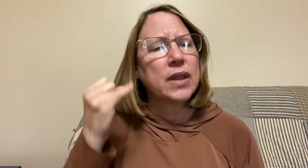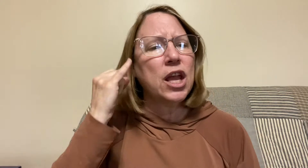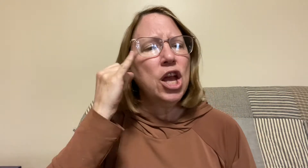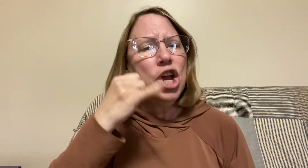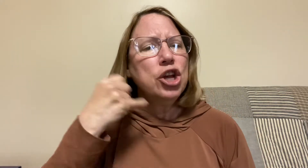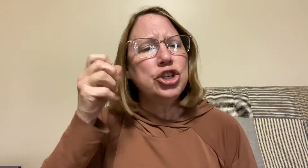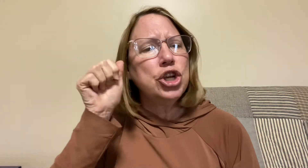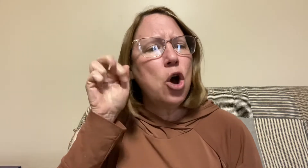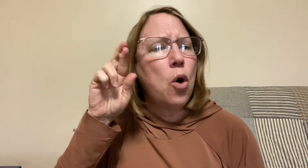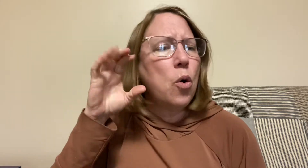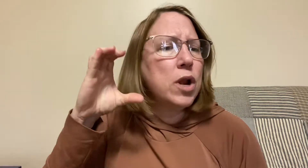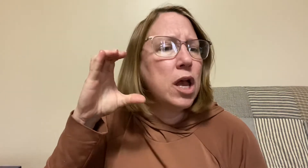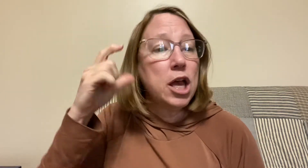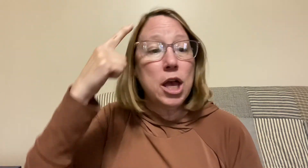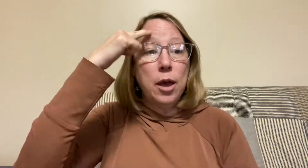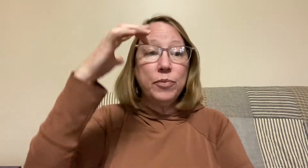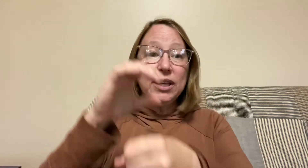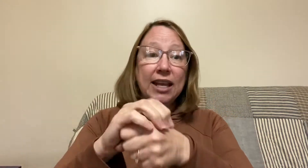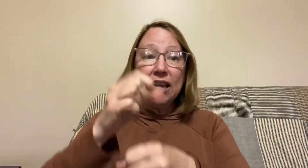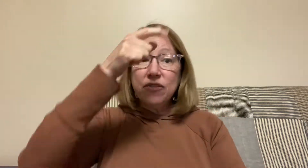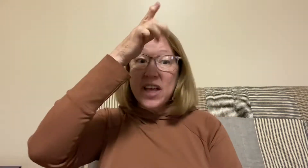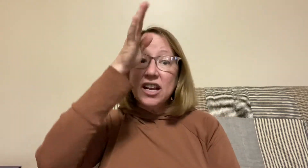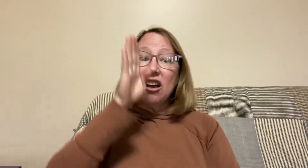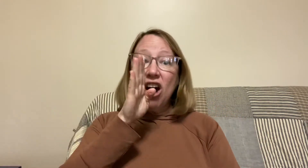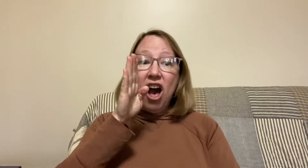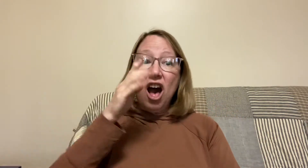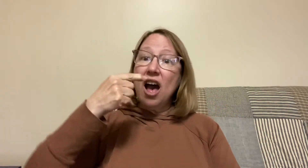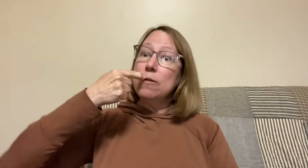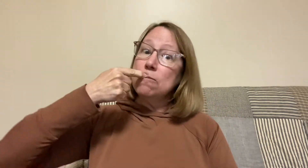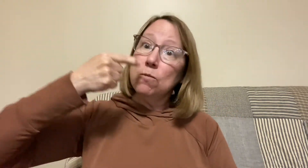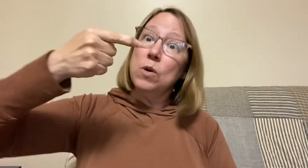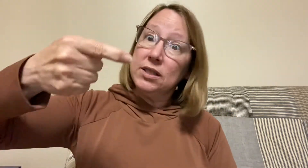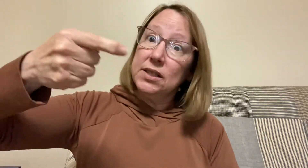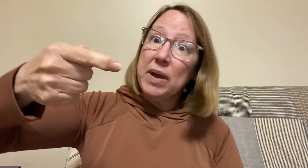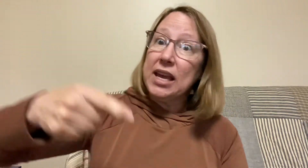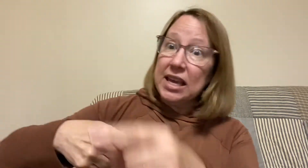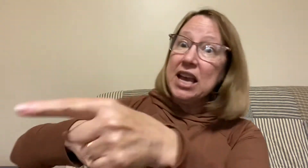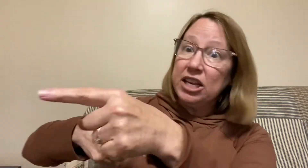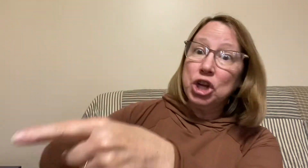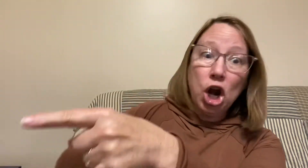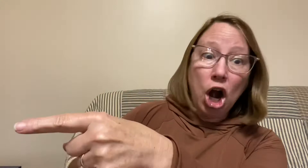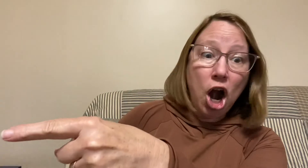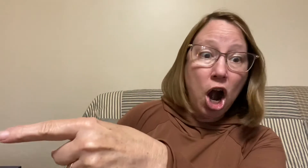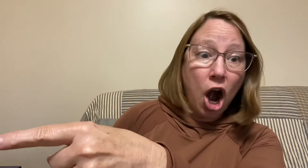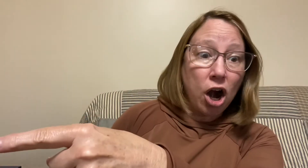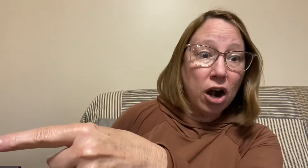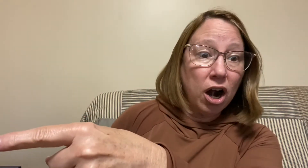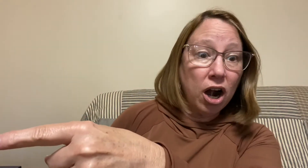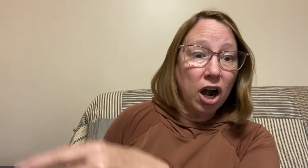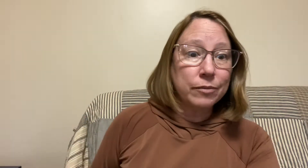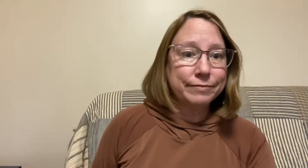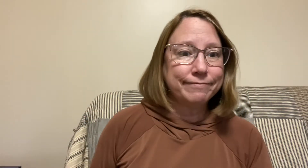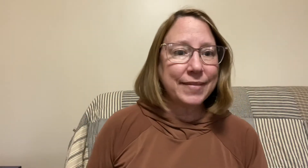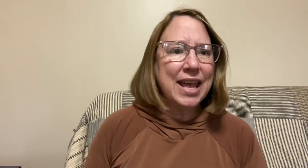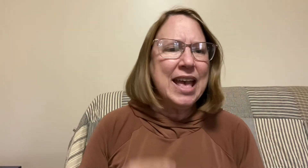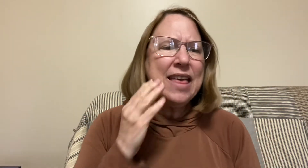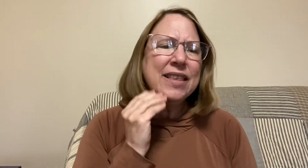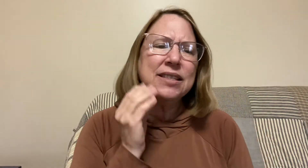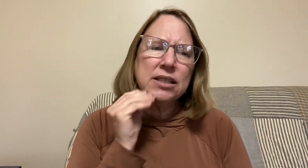When Joan was 13 years old, she began